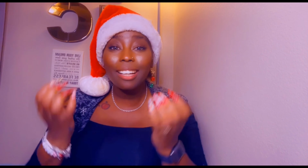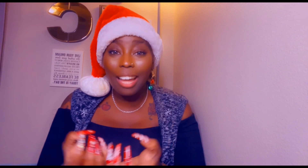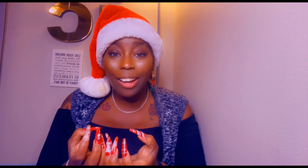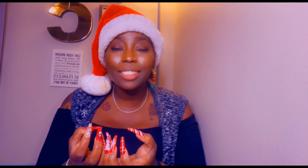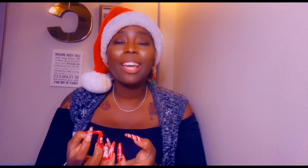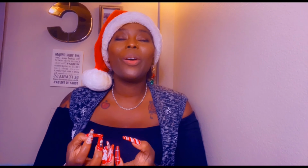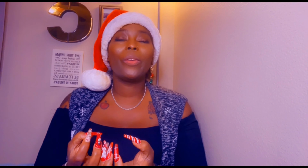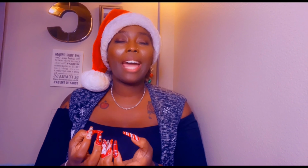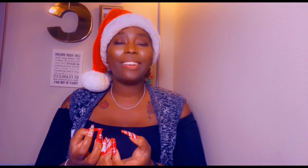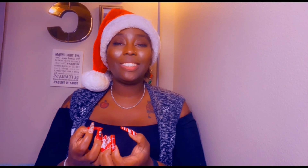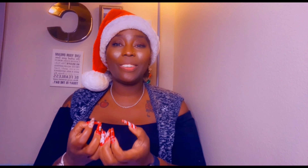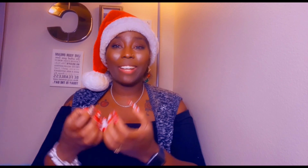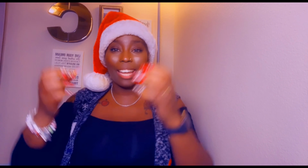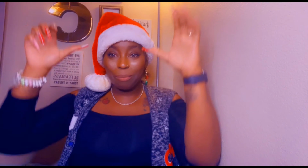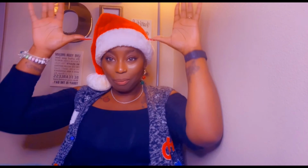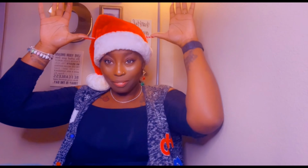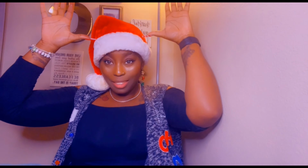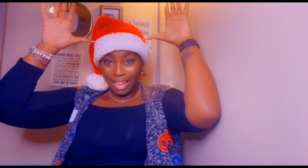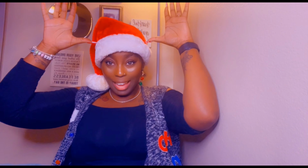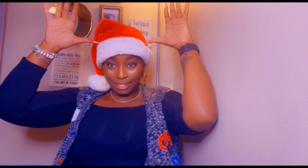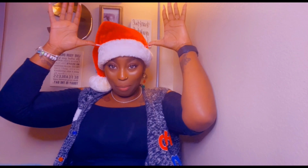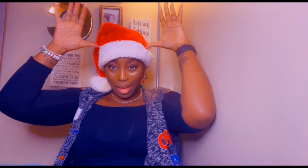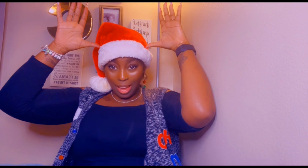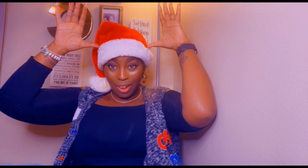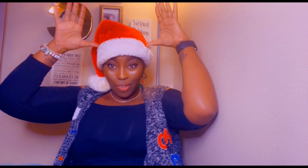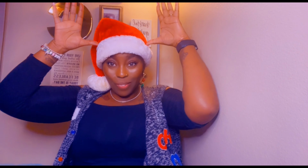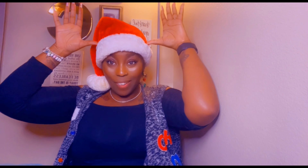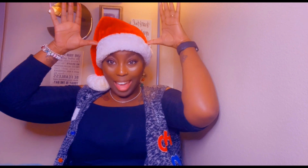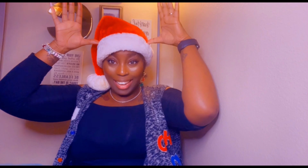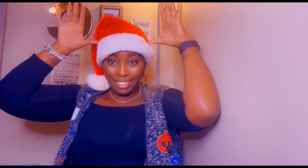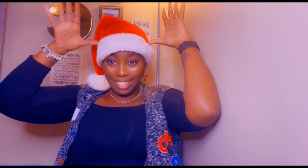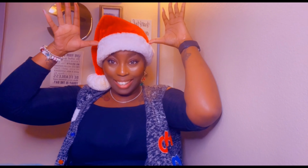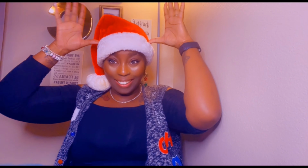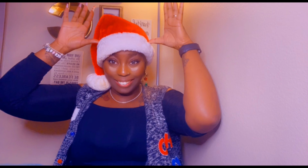Claus, without doing, hands up here, reindeers.